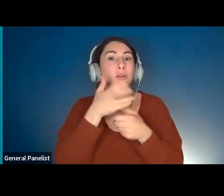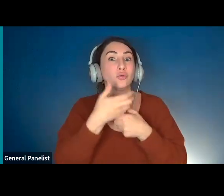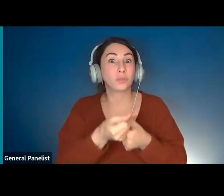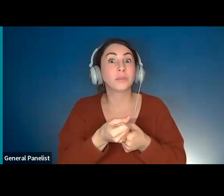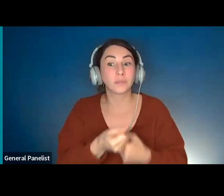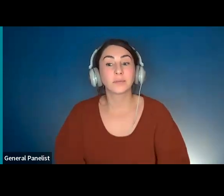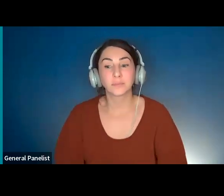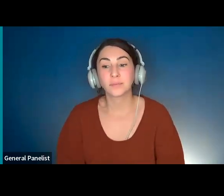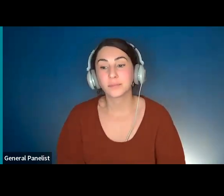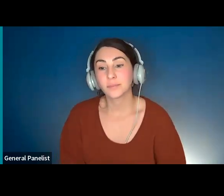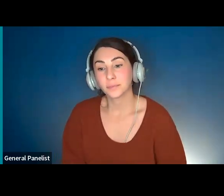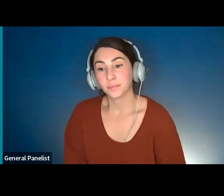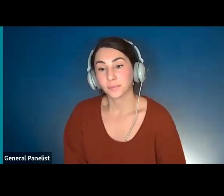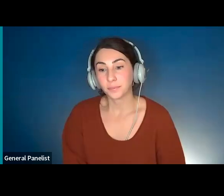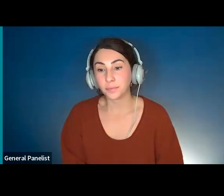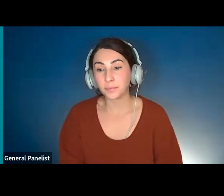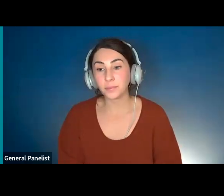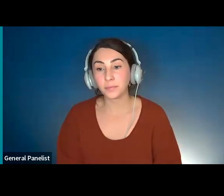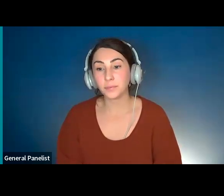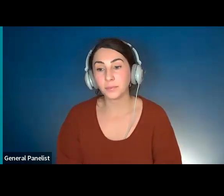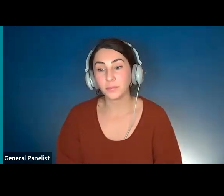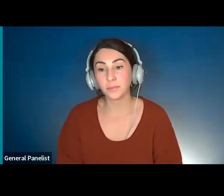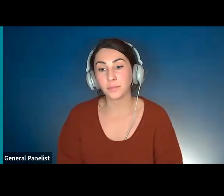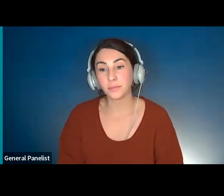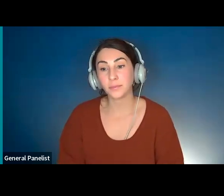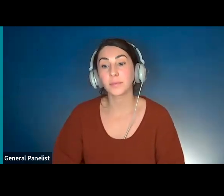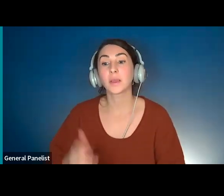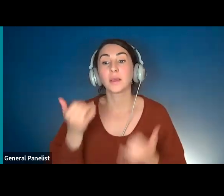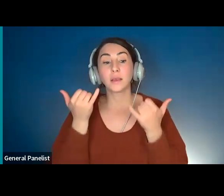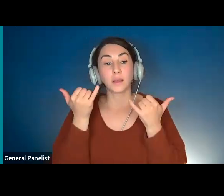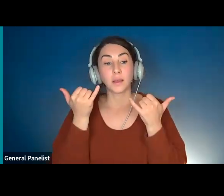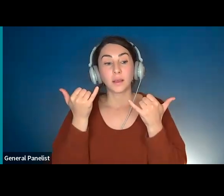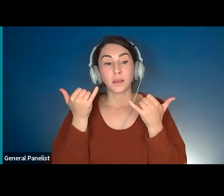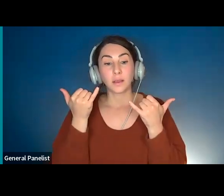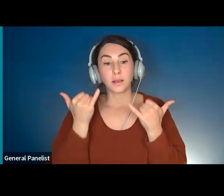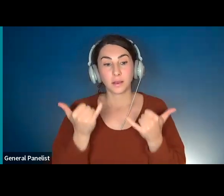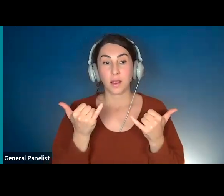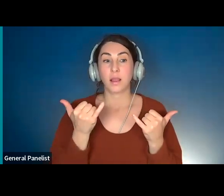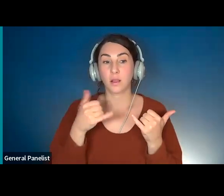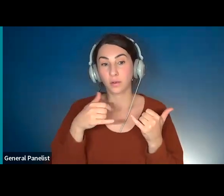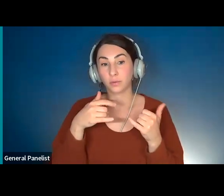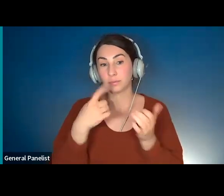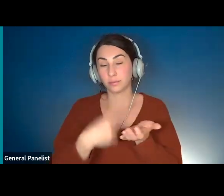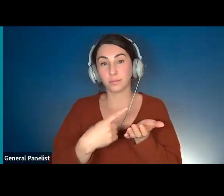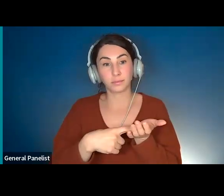So now that we've built the foundation of trust and clarity, let's talk about the content